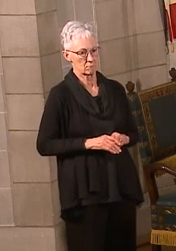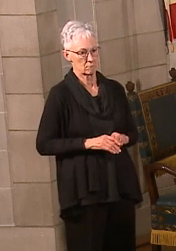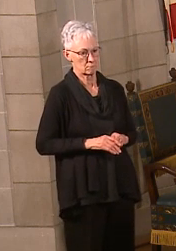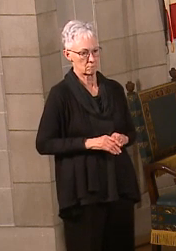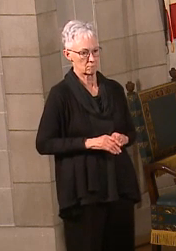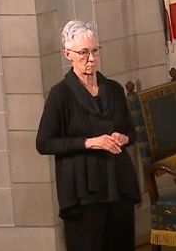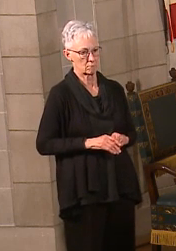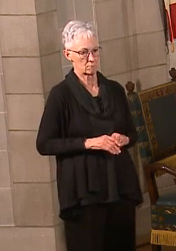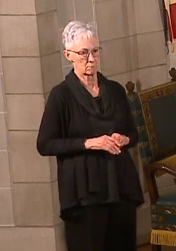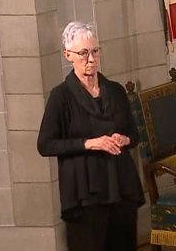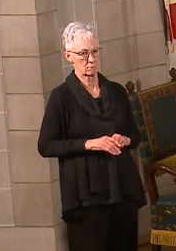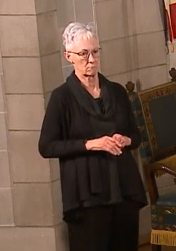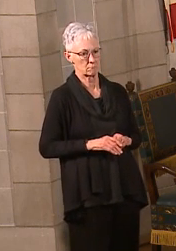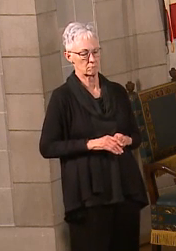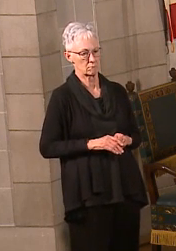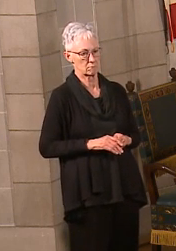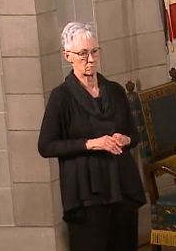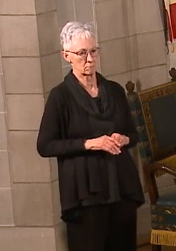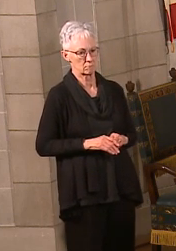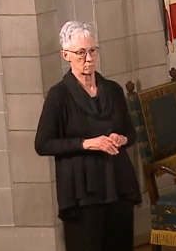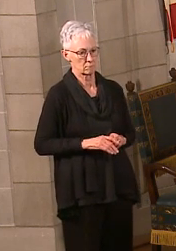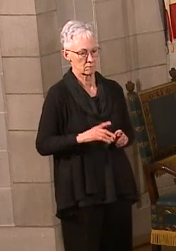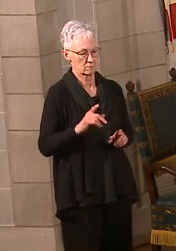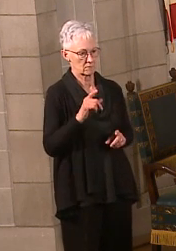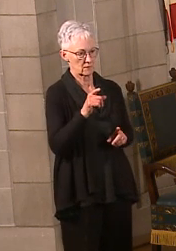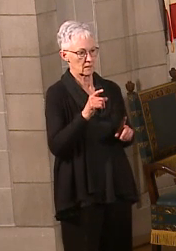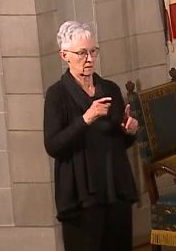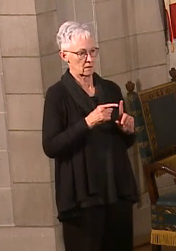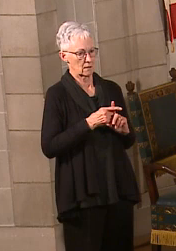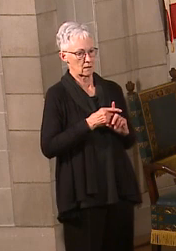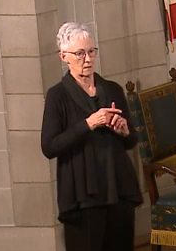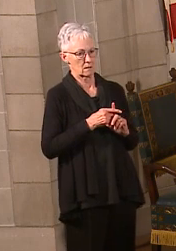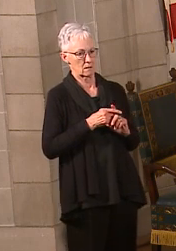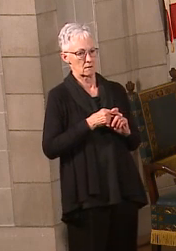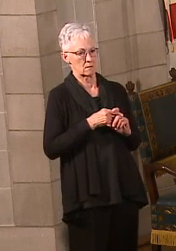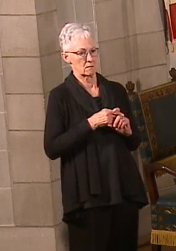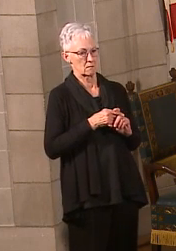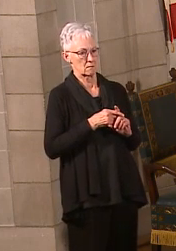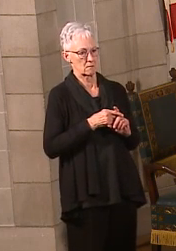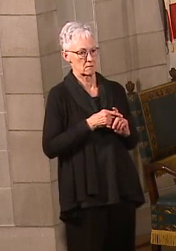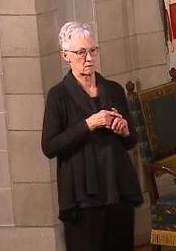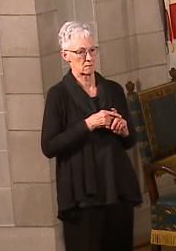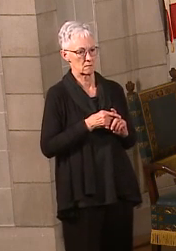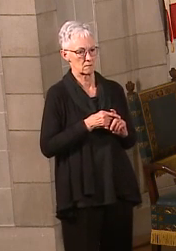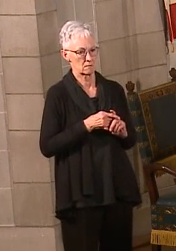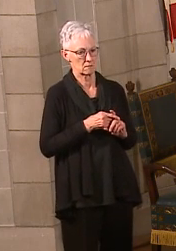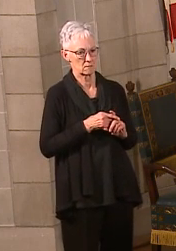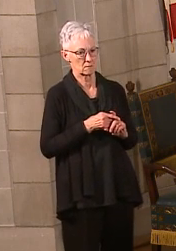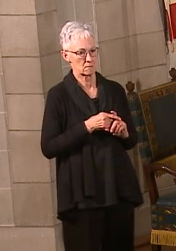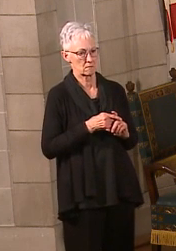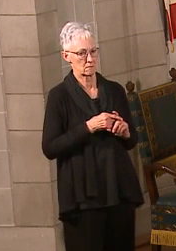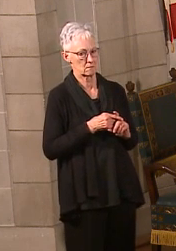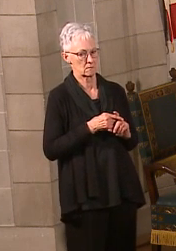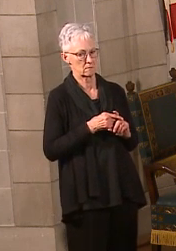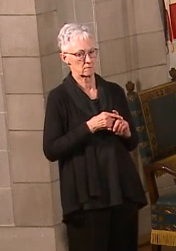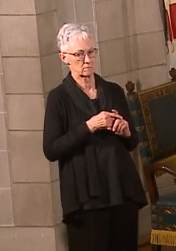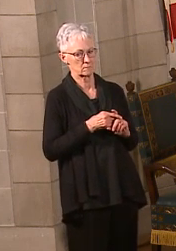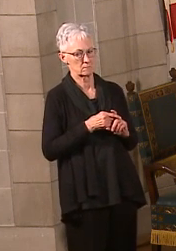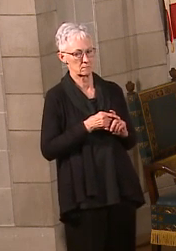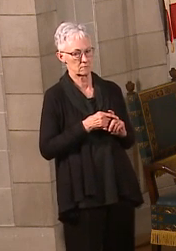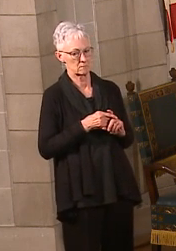are not able to work from home and that they're not able to observe the 6-foot